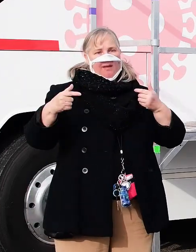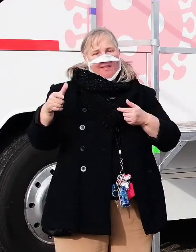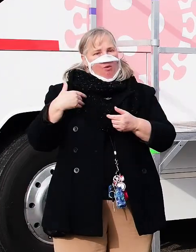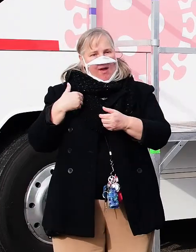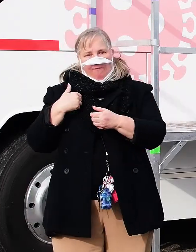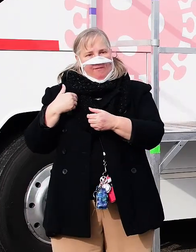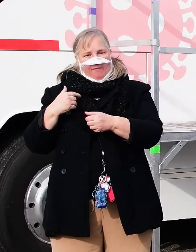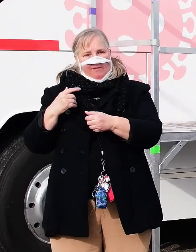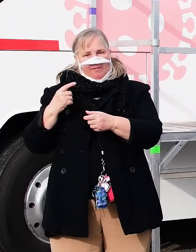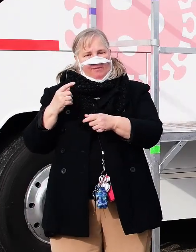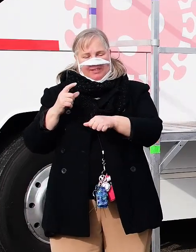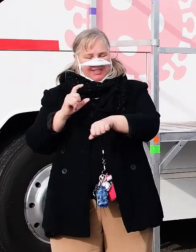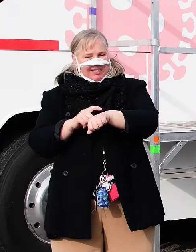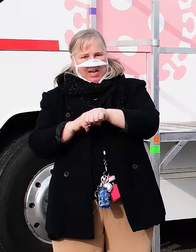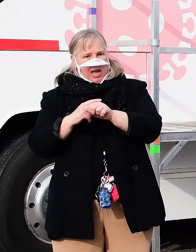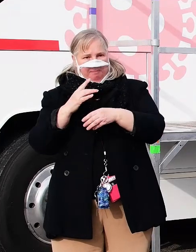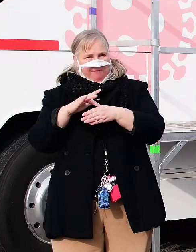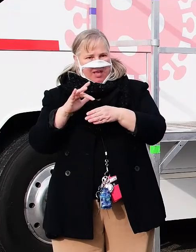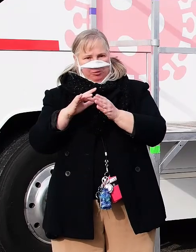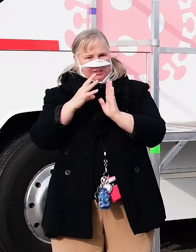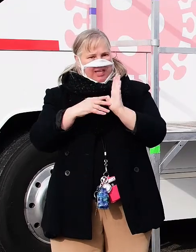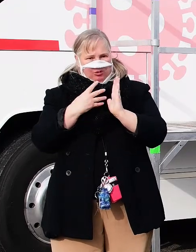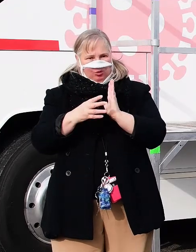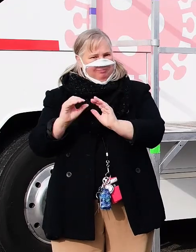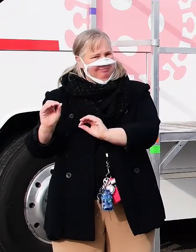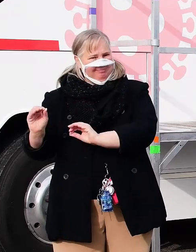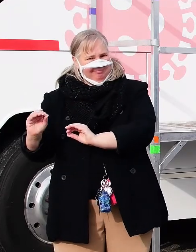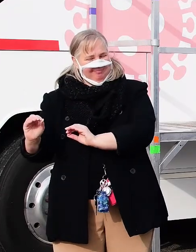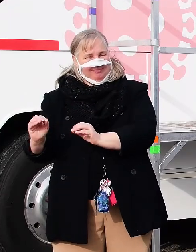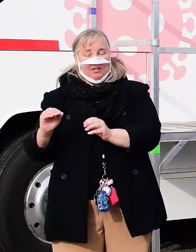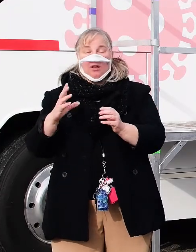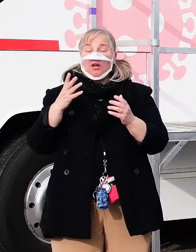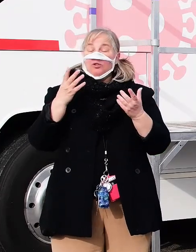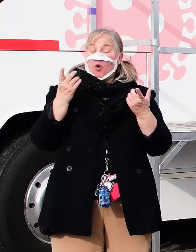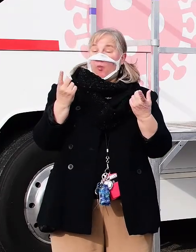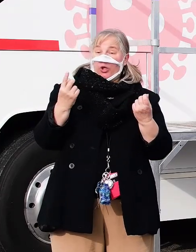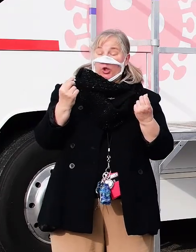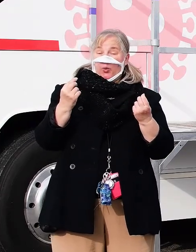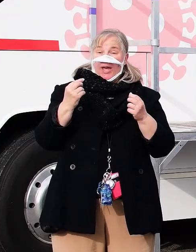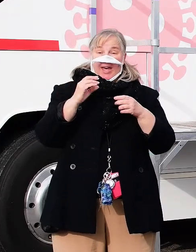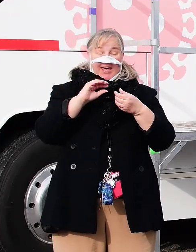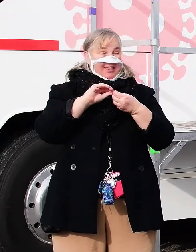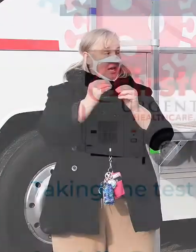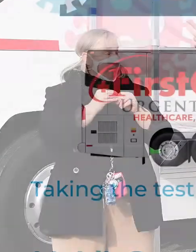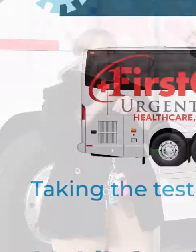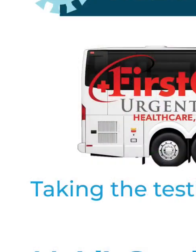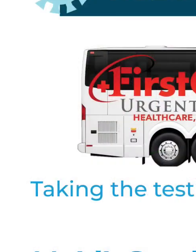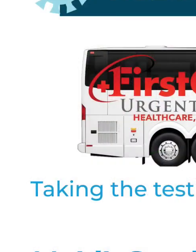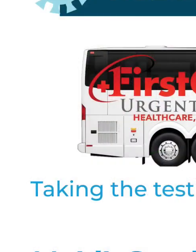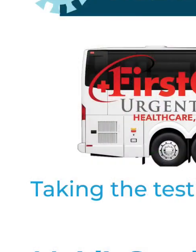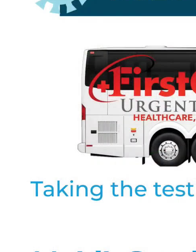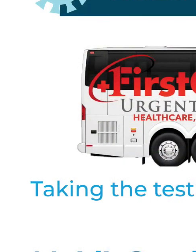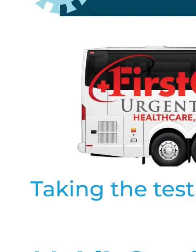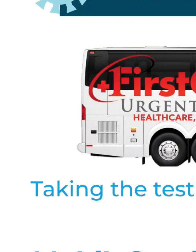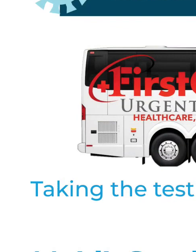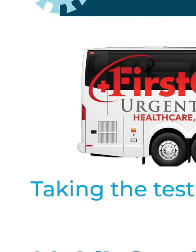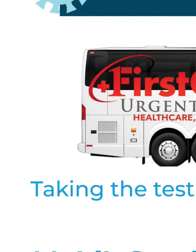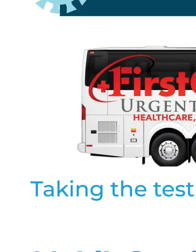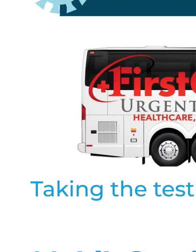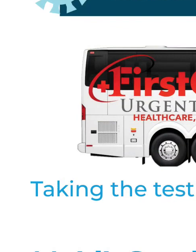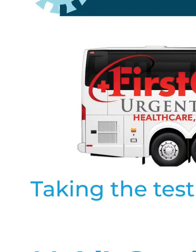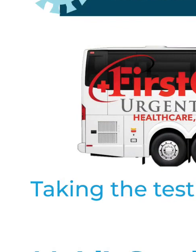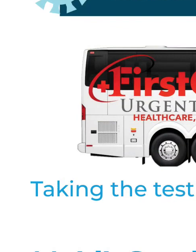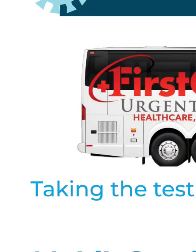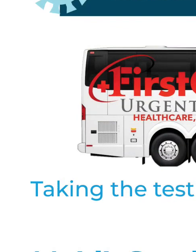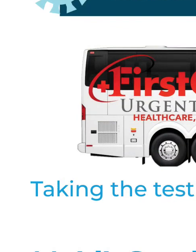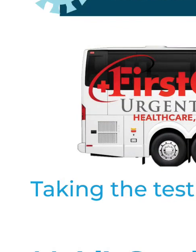times or anything like that. So the number that's on the placard here and the one that's out front here, if